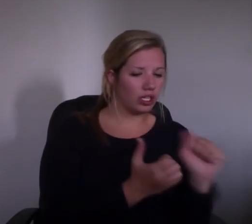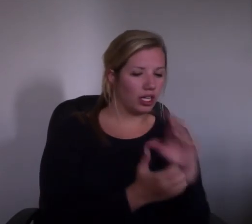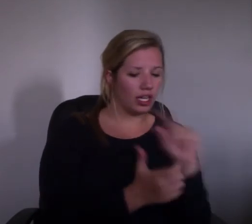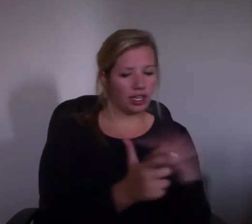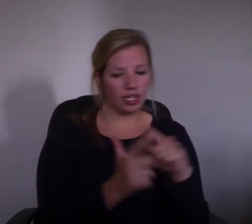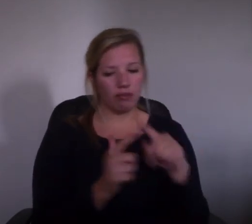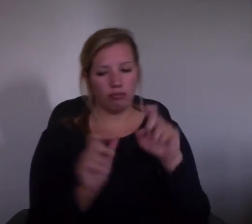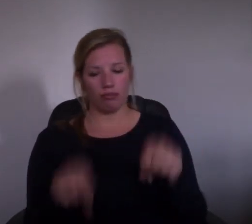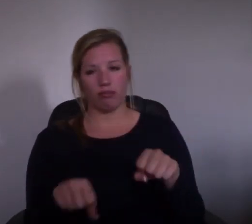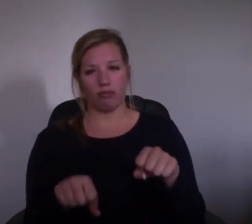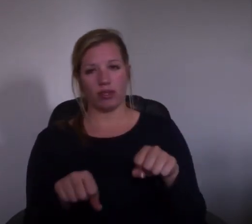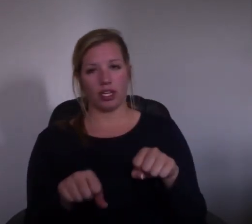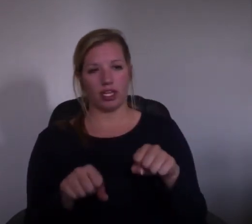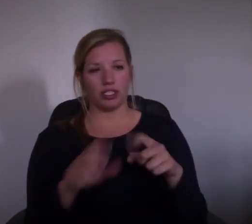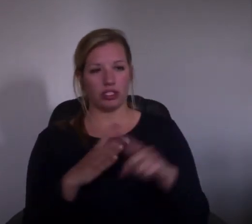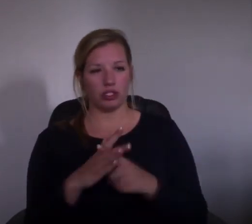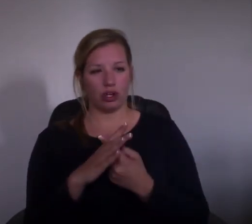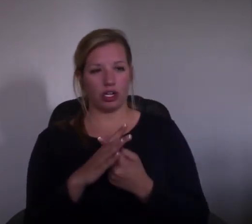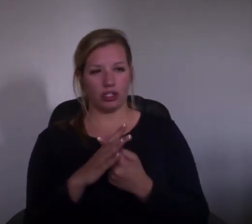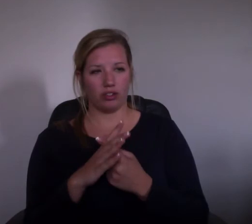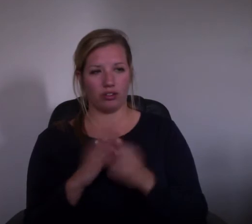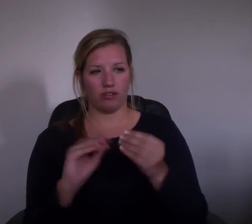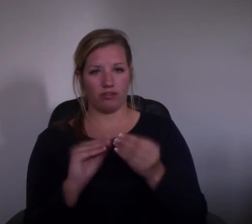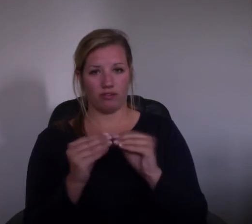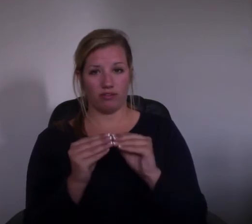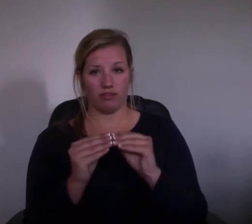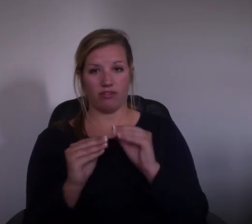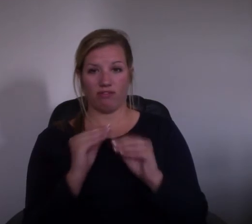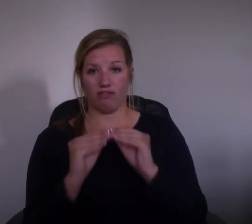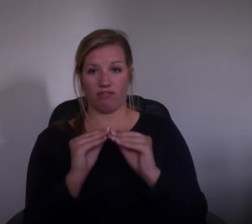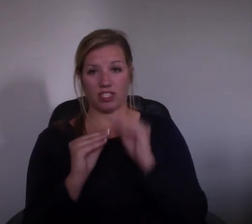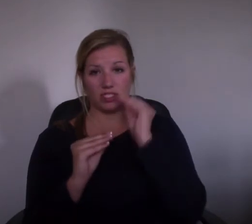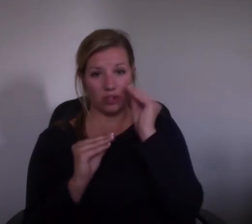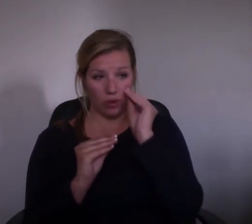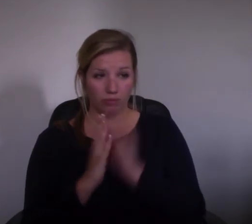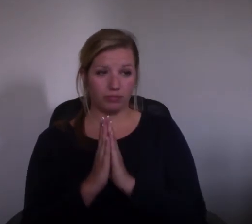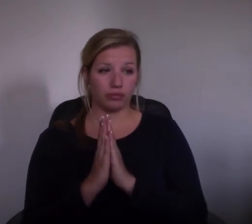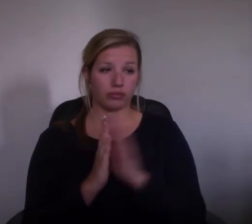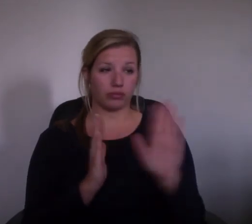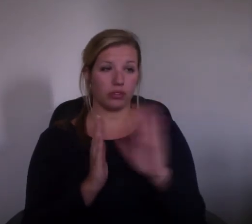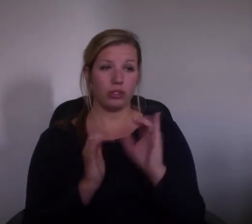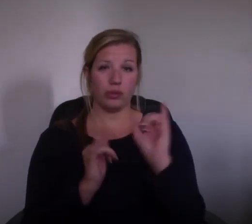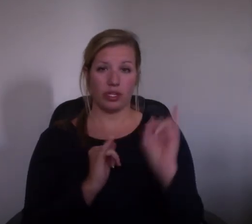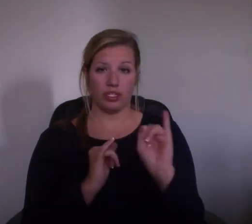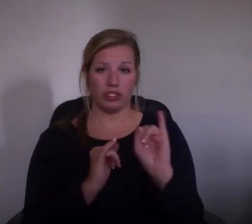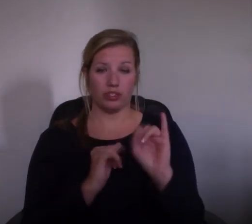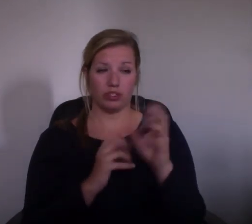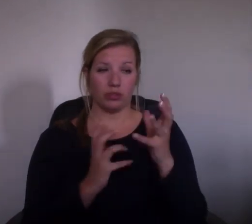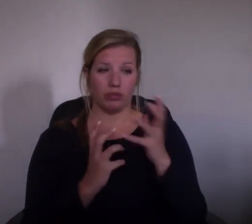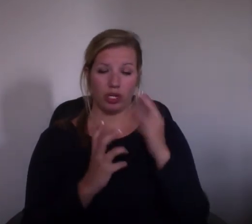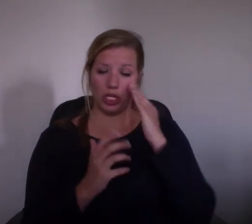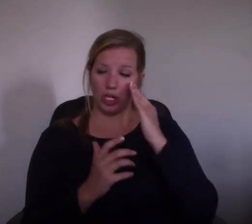immediately. Inventory your home possessions. Your insurance company is going to want to know what was in the home when it was destroyed or damaged.